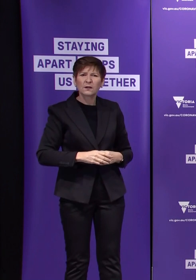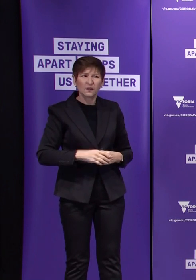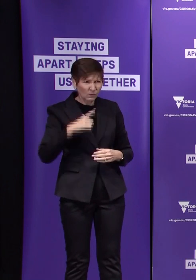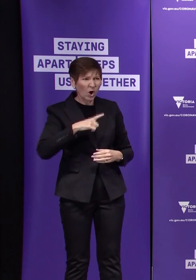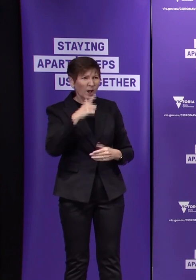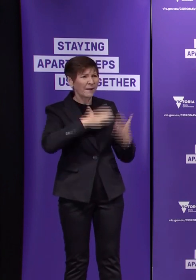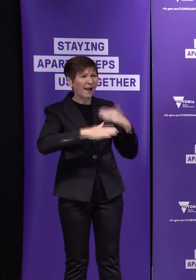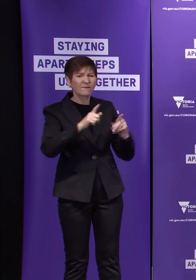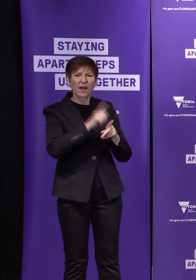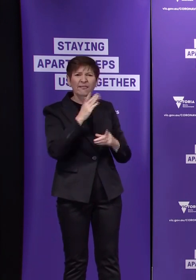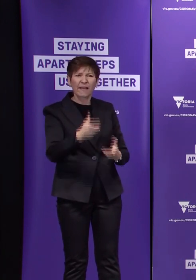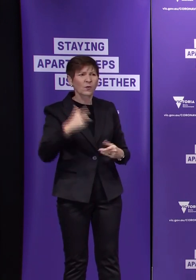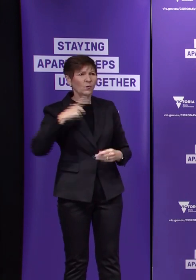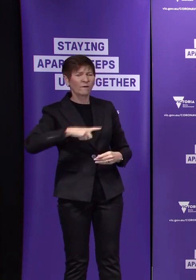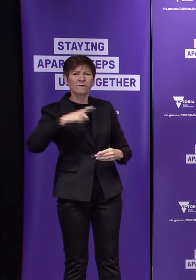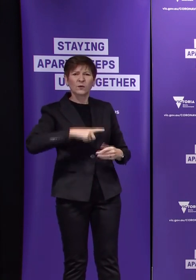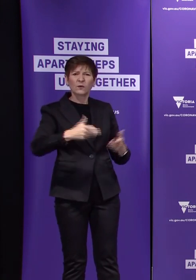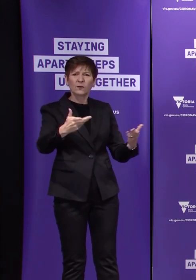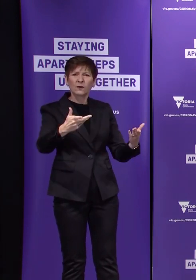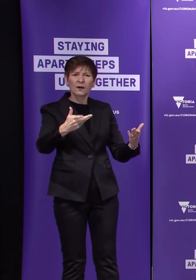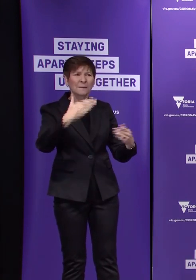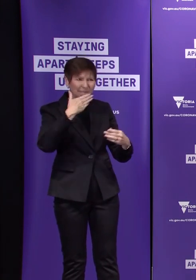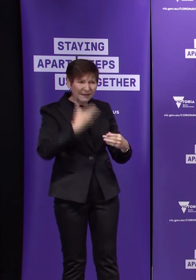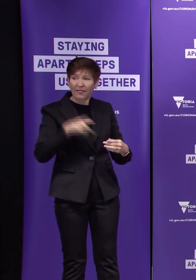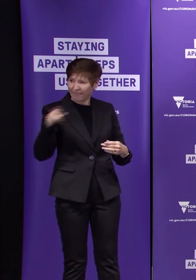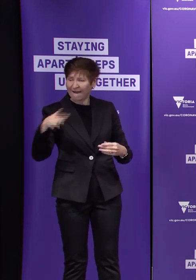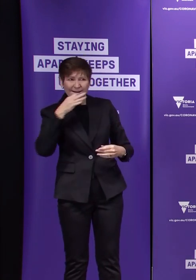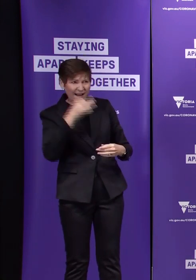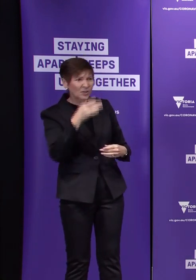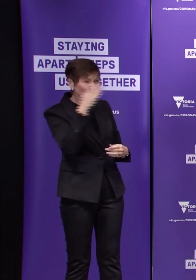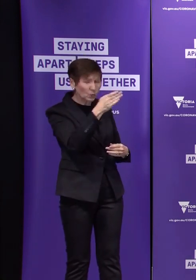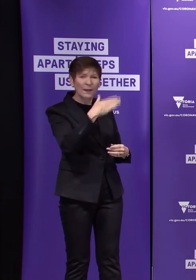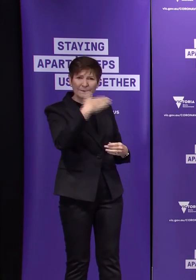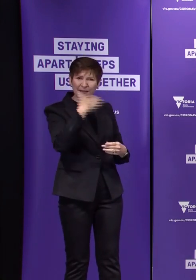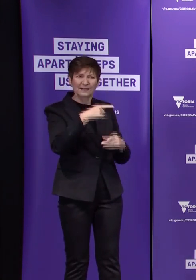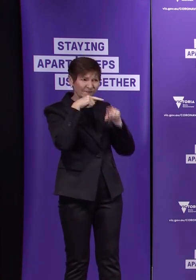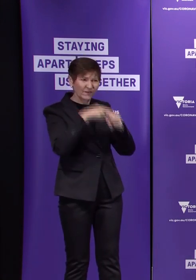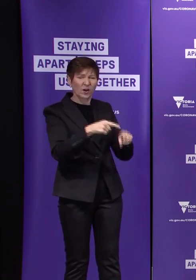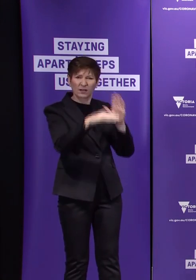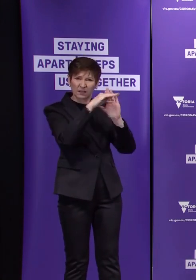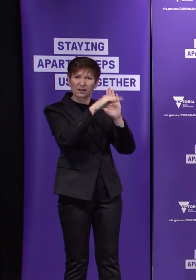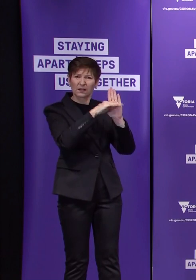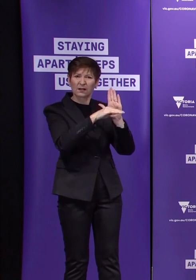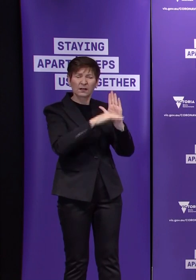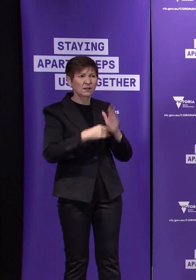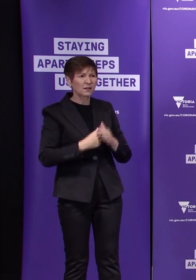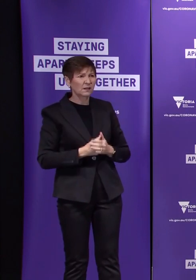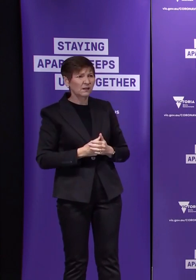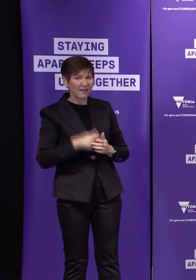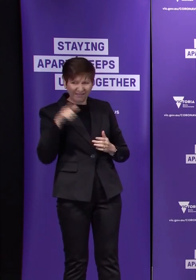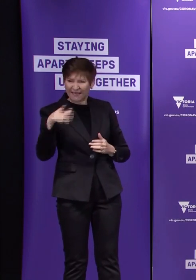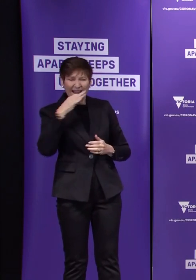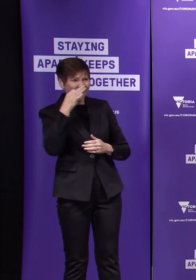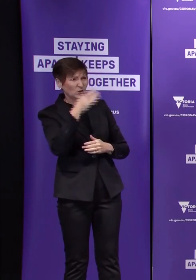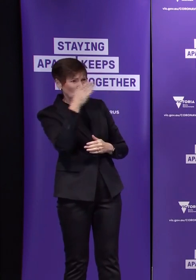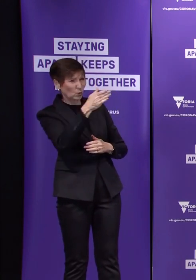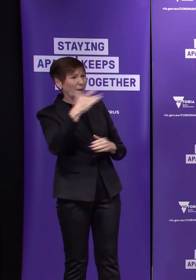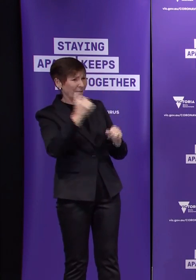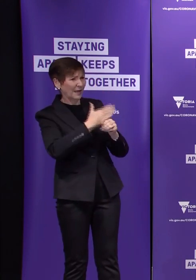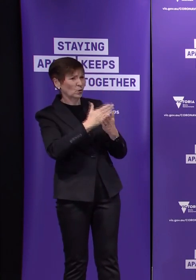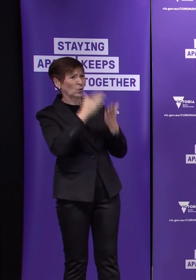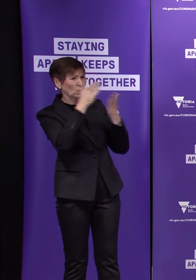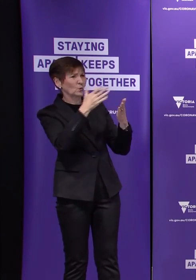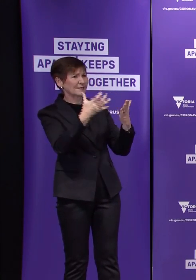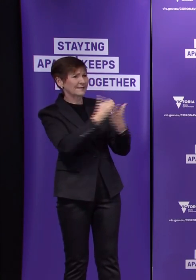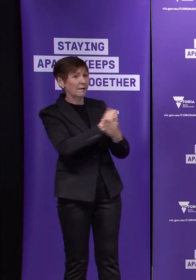Please, do as you're asked to do by Victoria Police. You're not asked for the fun of it, you're asked to keep you safe and every